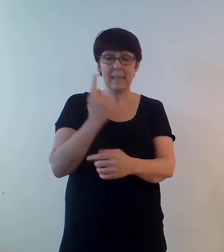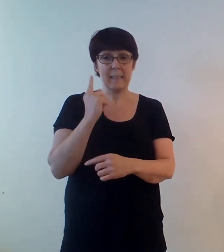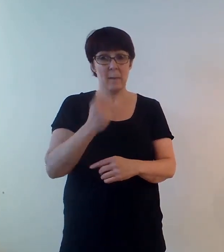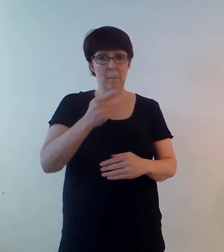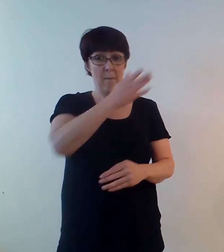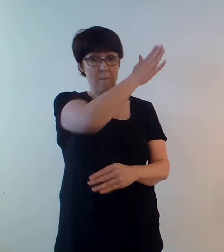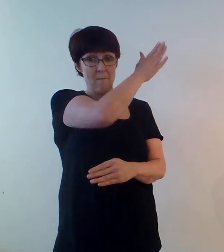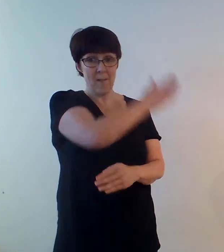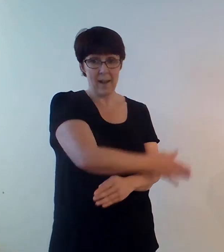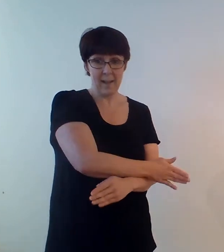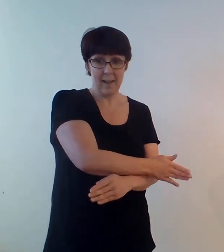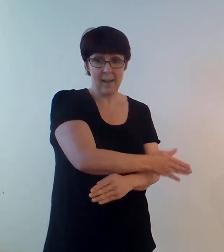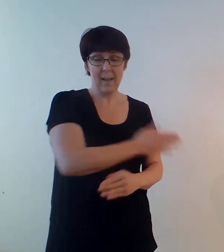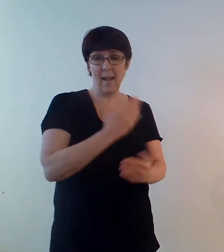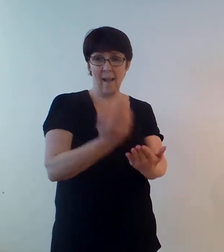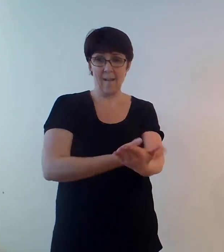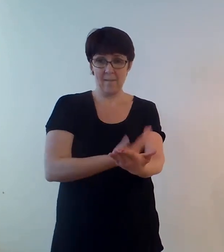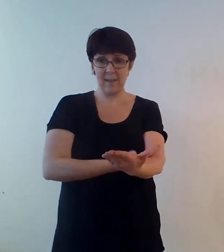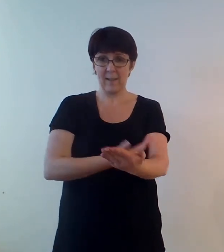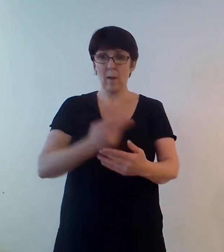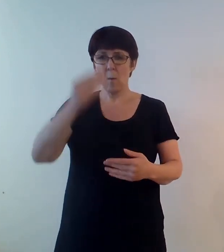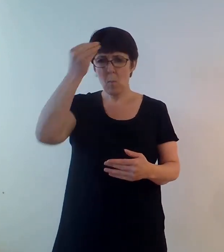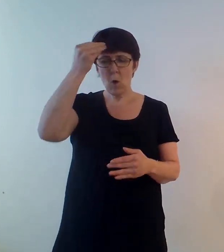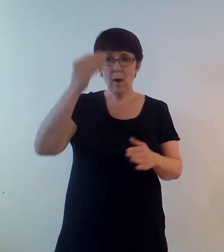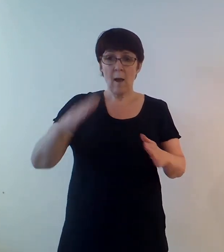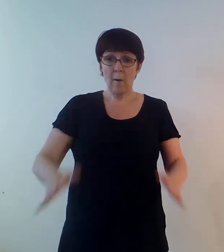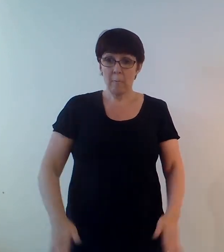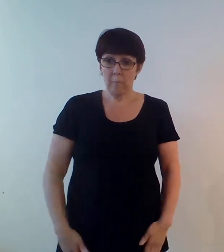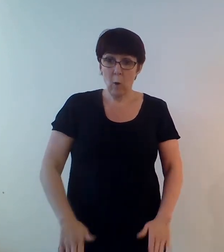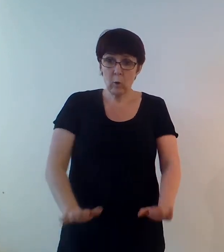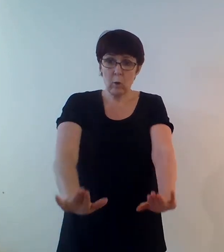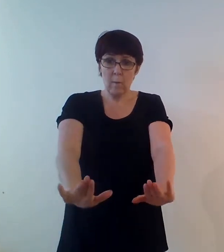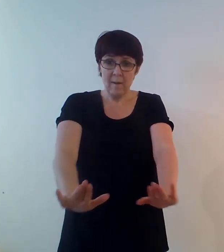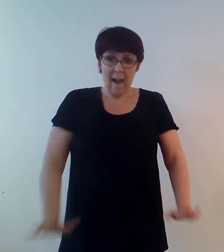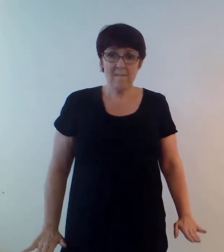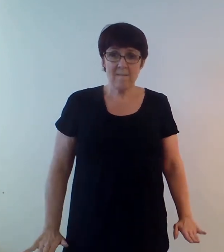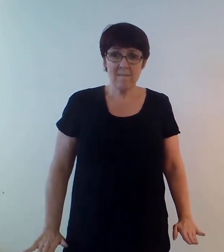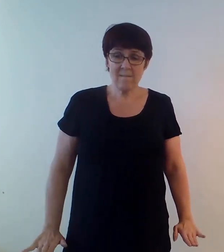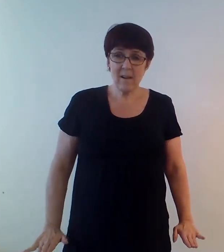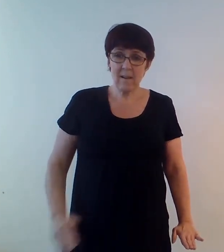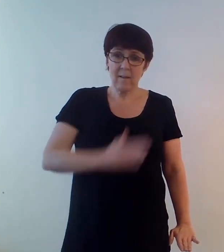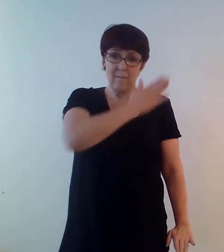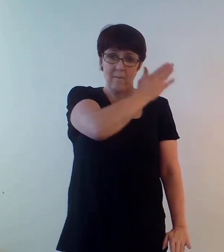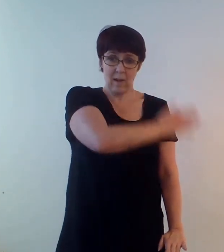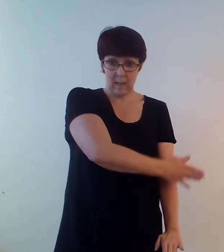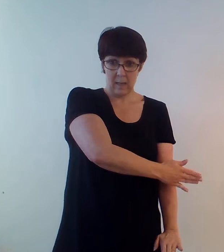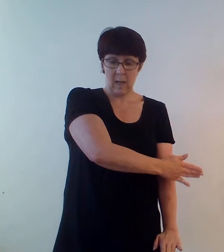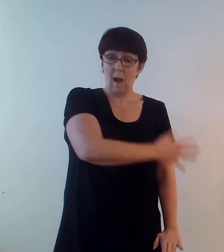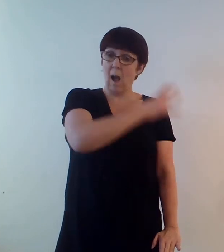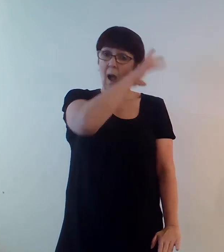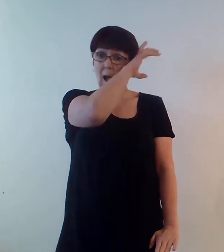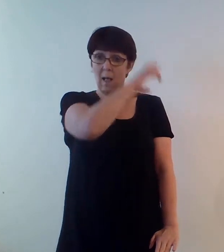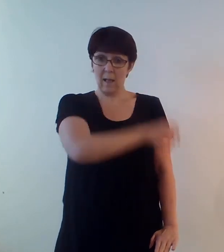wall. Remember, feet, everything wants to be touching. 3, 2, 1, and start.